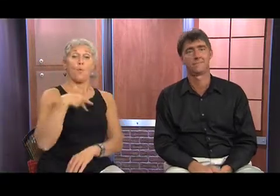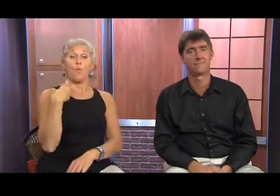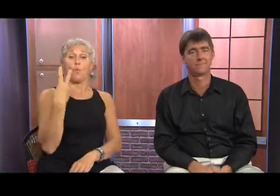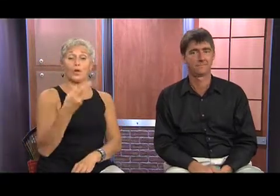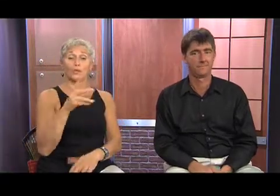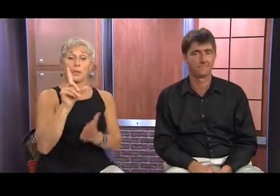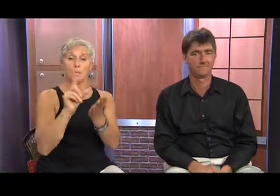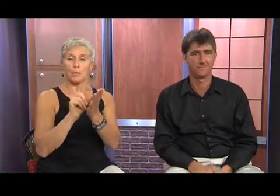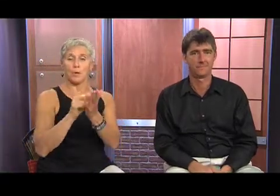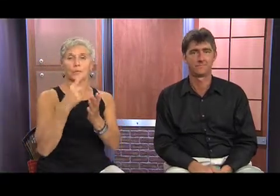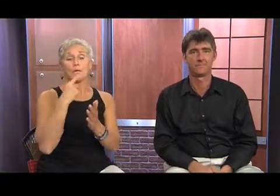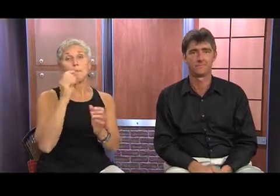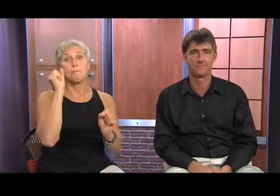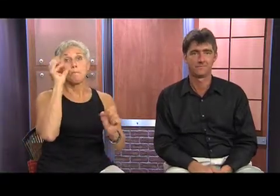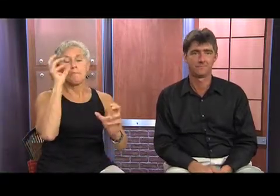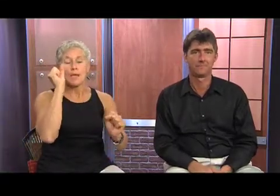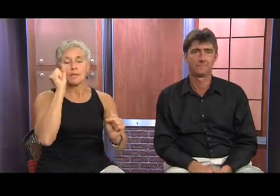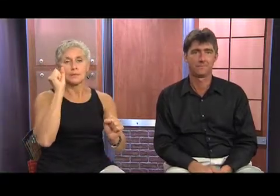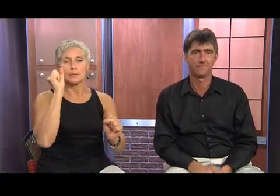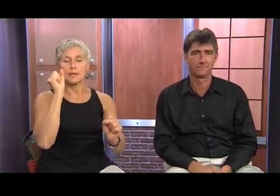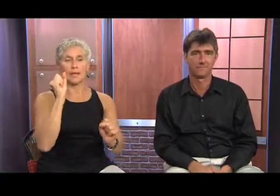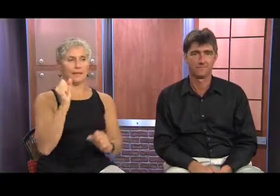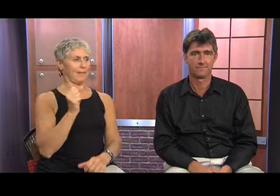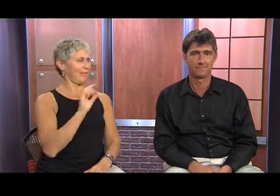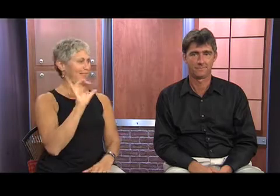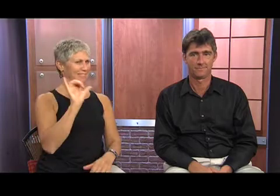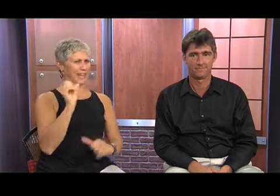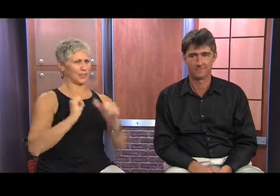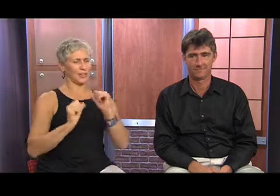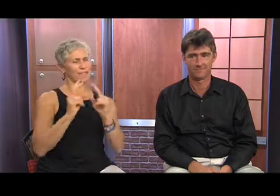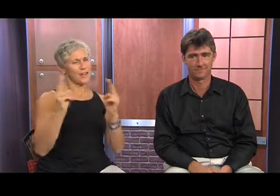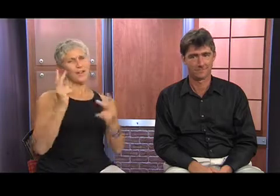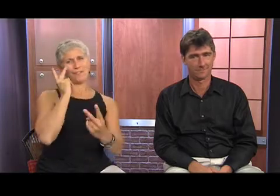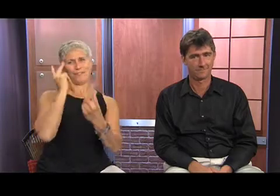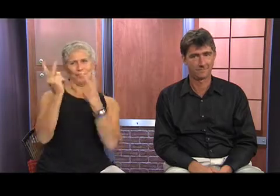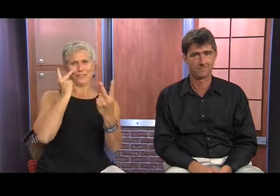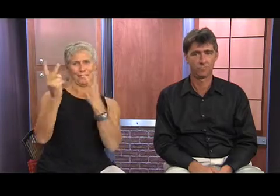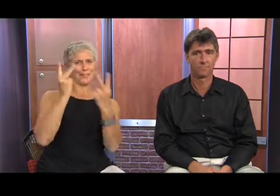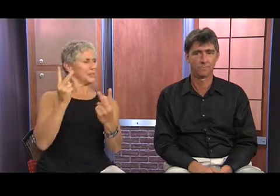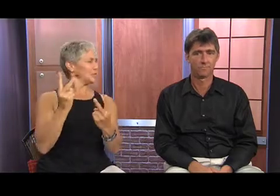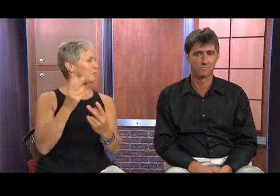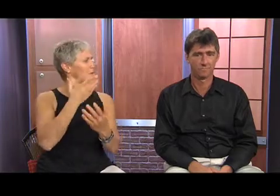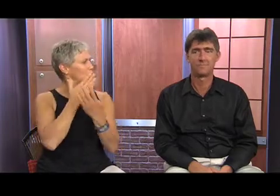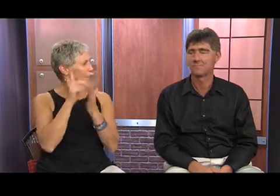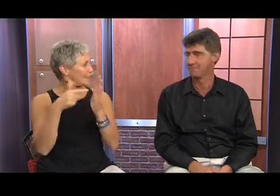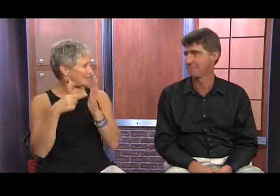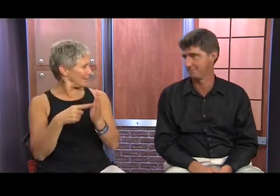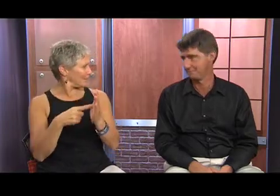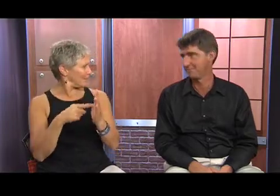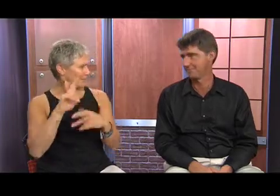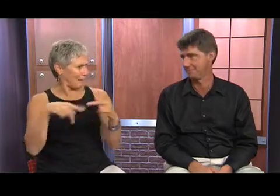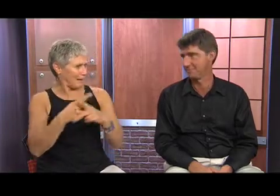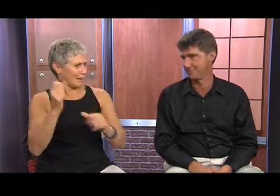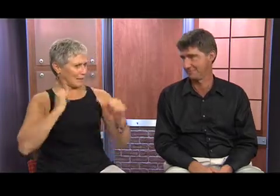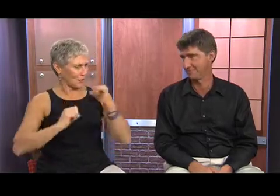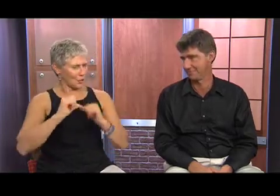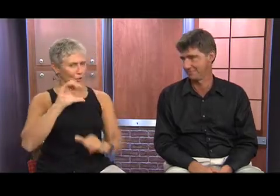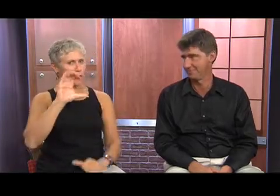and it's going to be visually very exciting. So this is another good example of a show. Again, it's Cirque Dreams Holidays coming